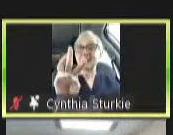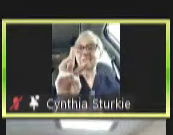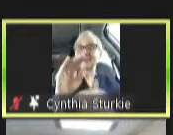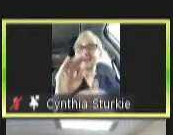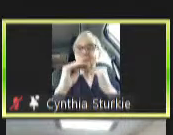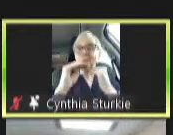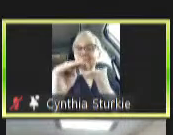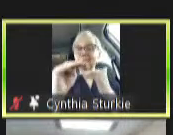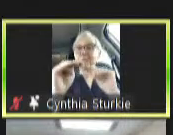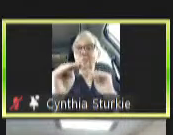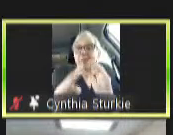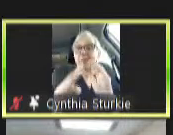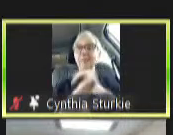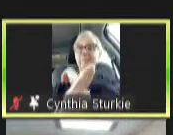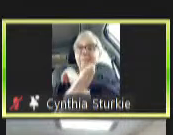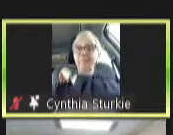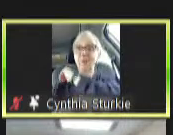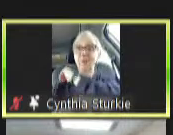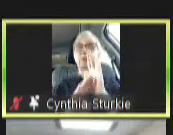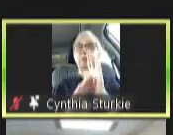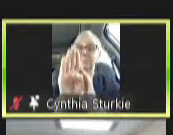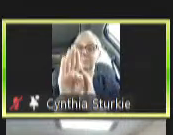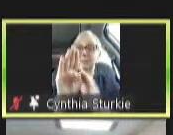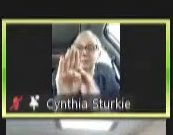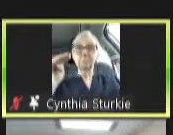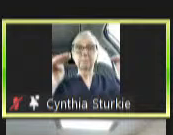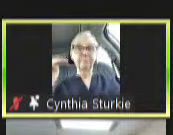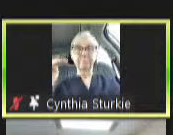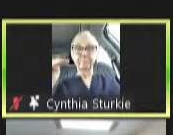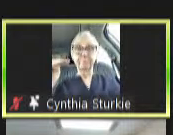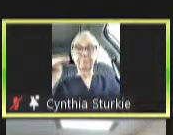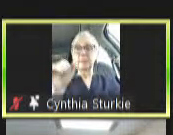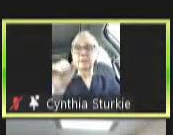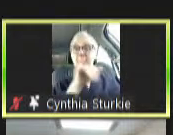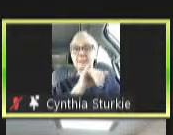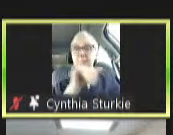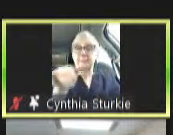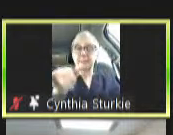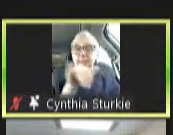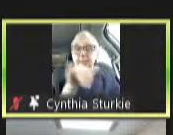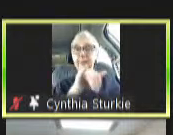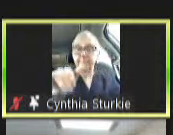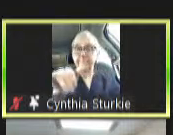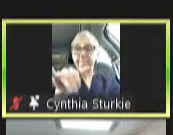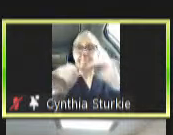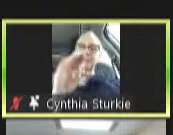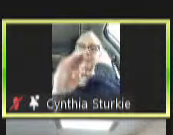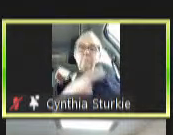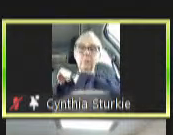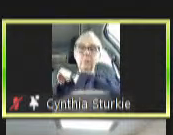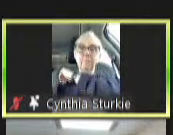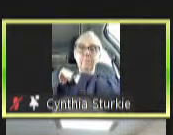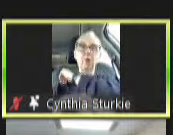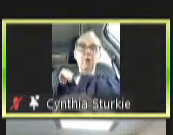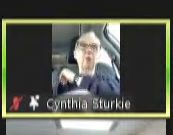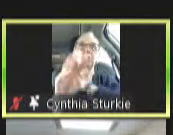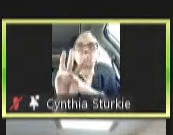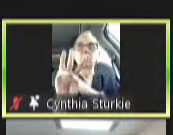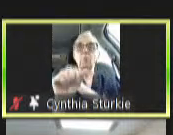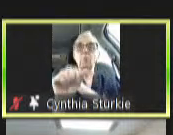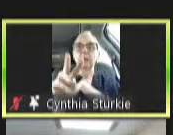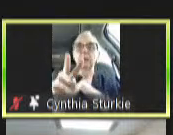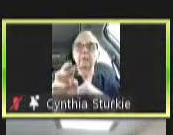that number of hospitalizations that we saw during that fall wave. And I'm going to talk a little bit in just a minute about how